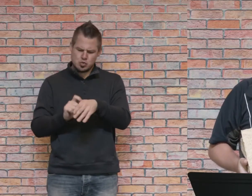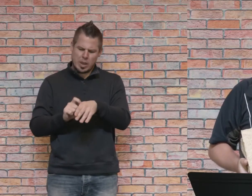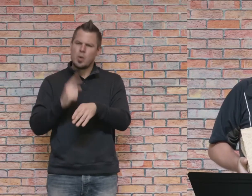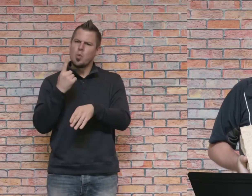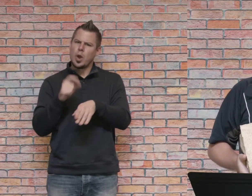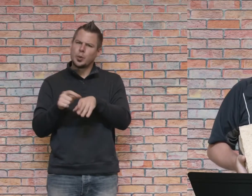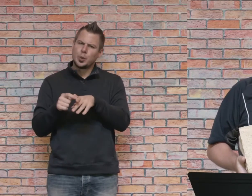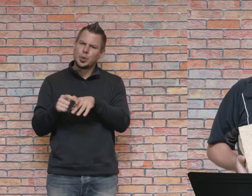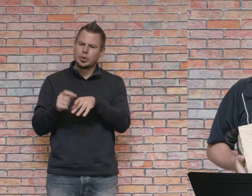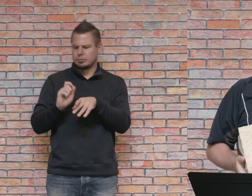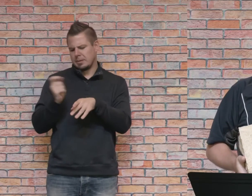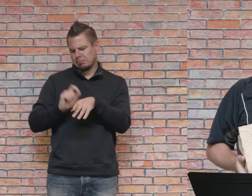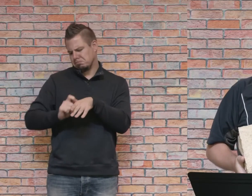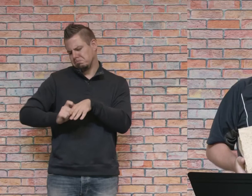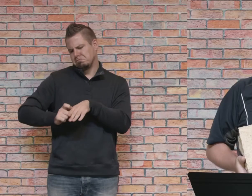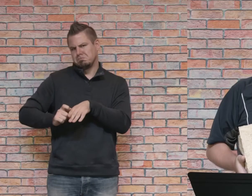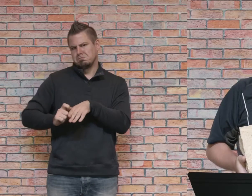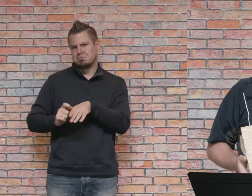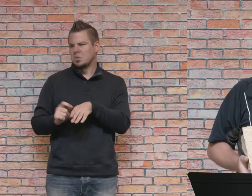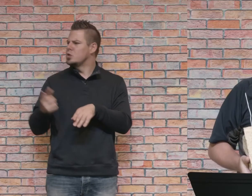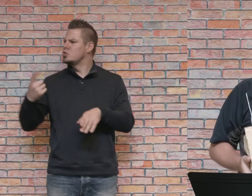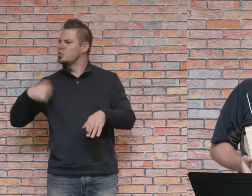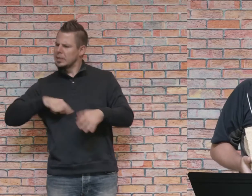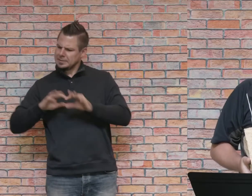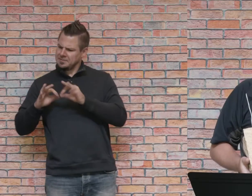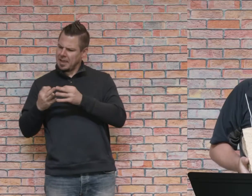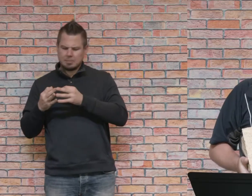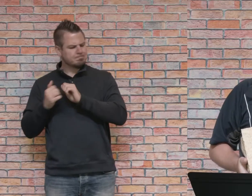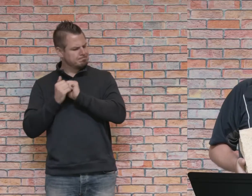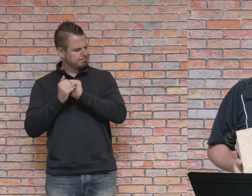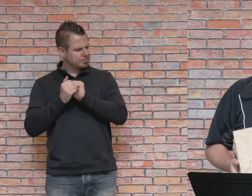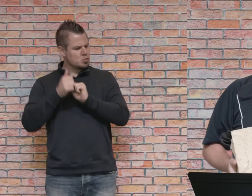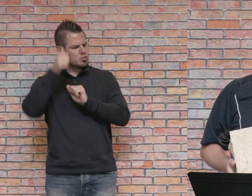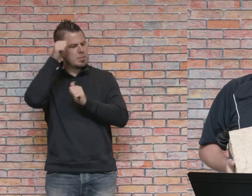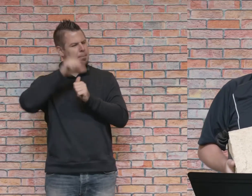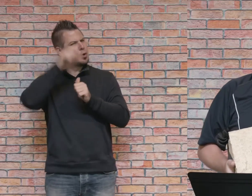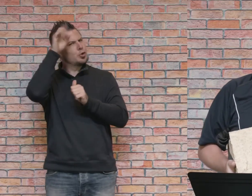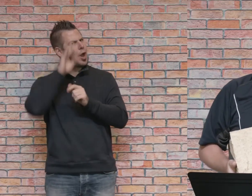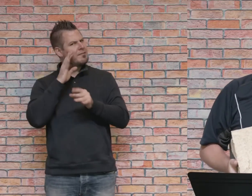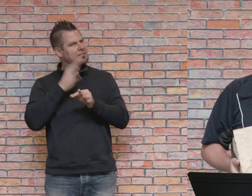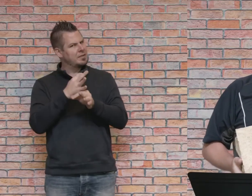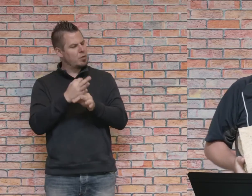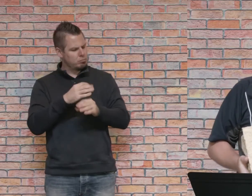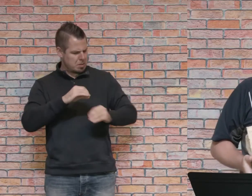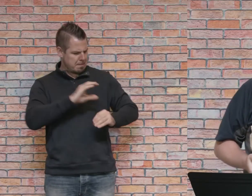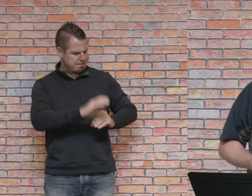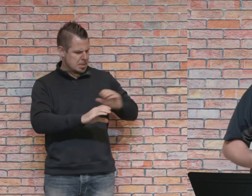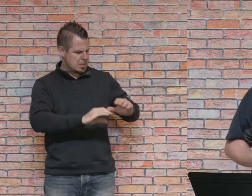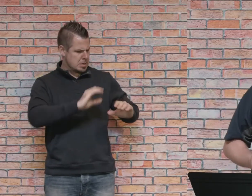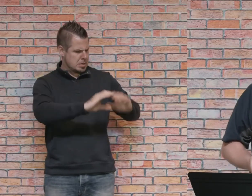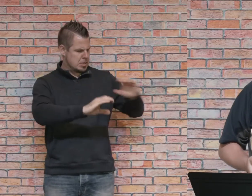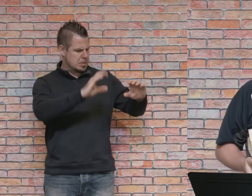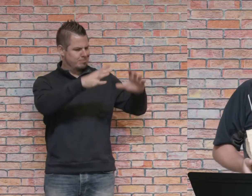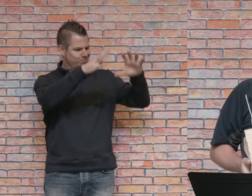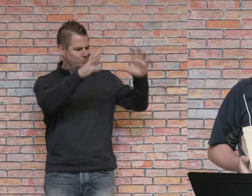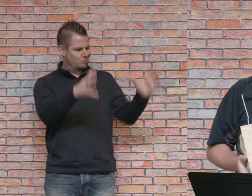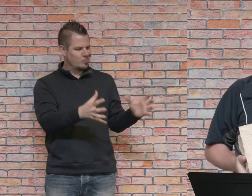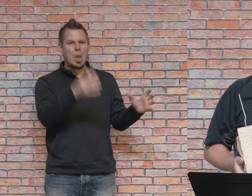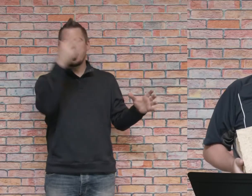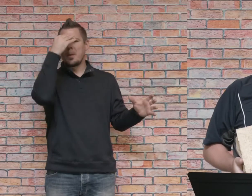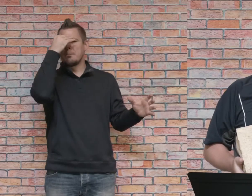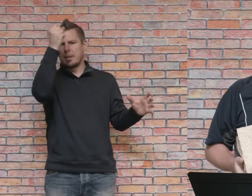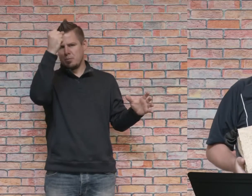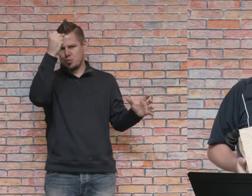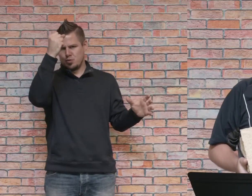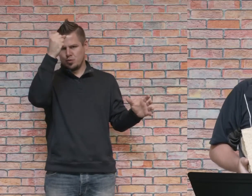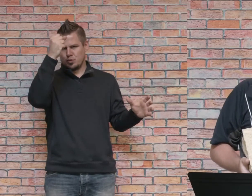what? We're going to start remembering God's faithfulness and building a memorial to that, that every time I walk outside, I'll see